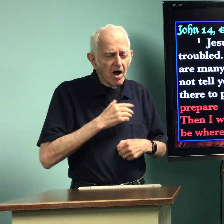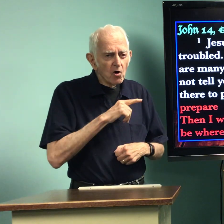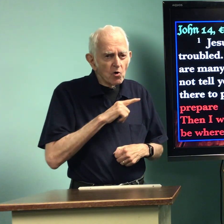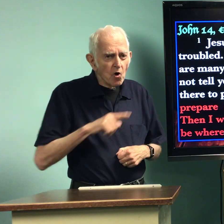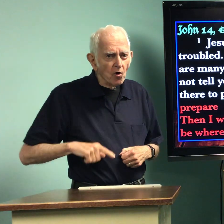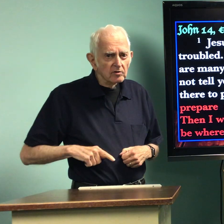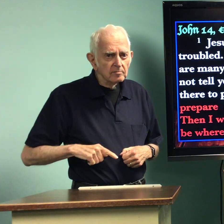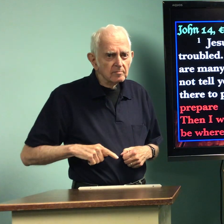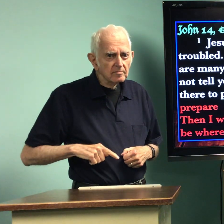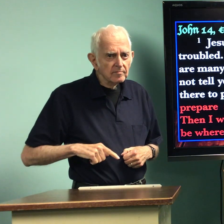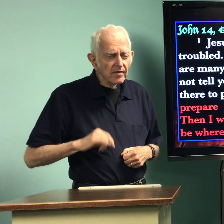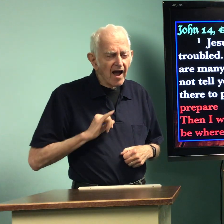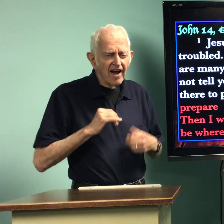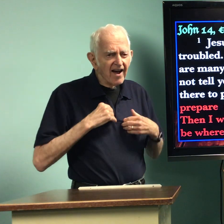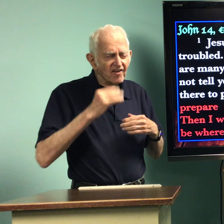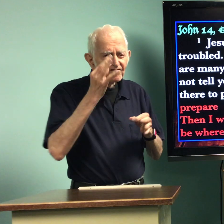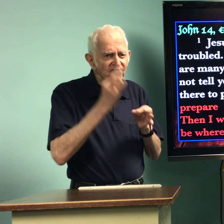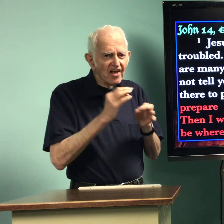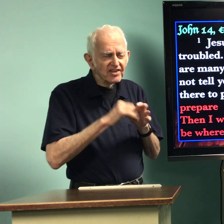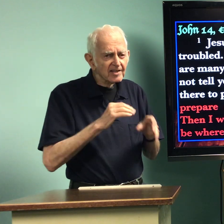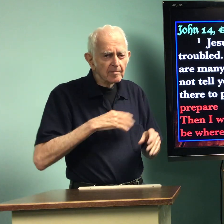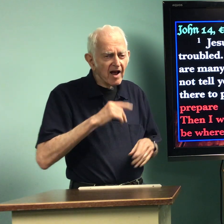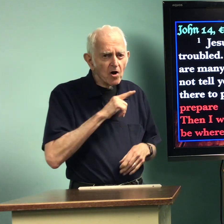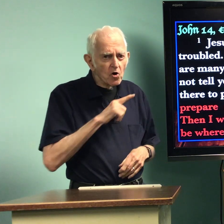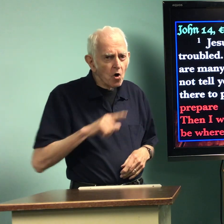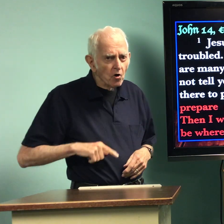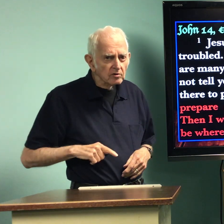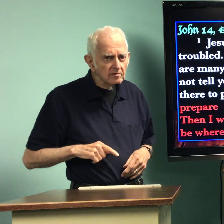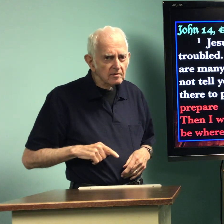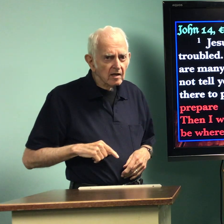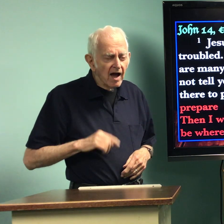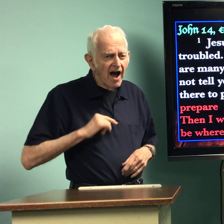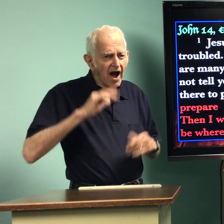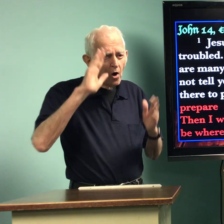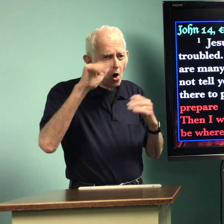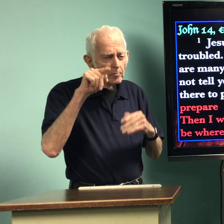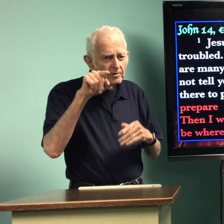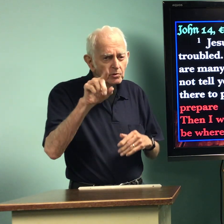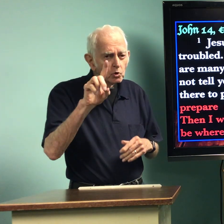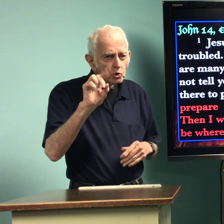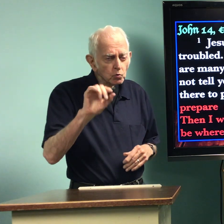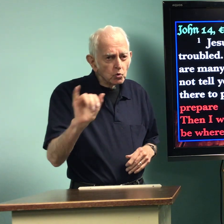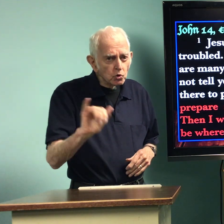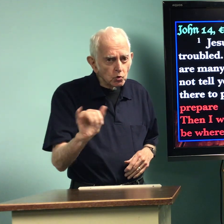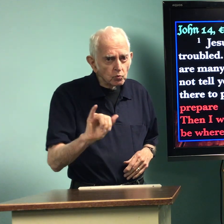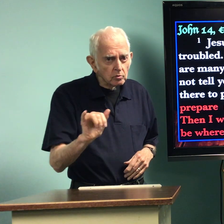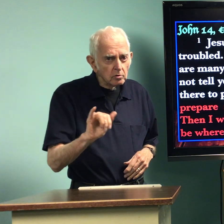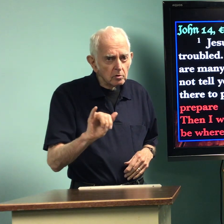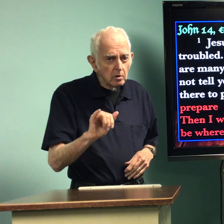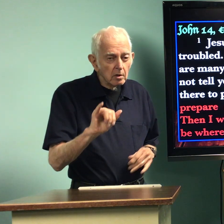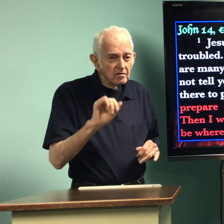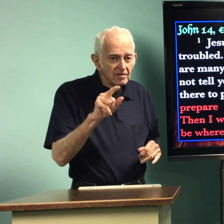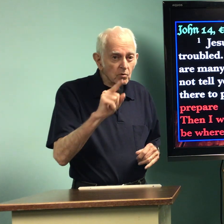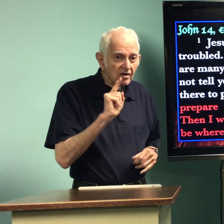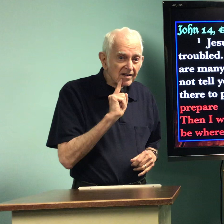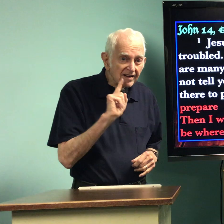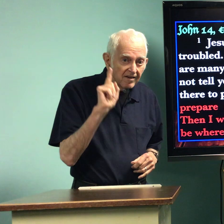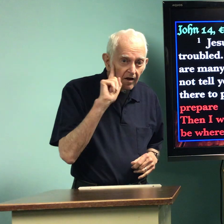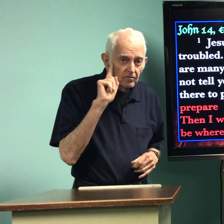I love my Lord. I have faith in my Lord. I hope you do too. If you're